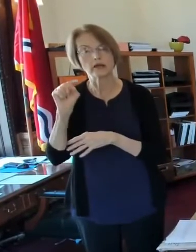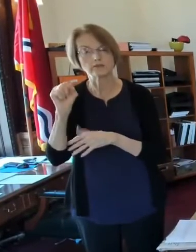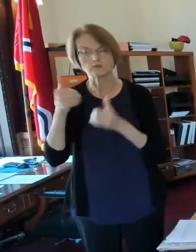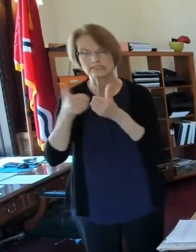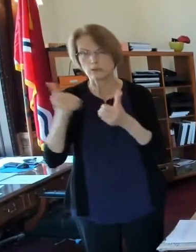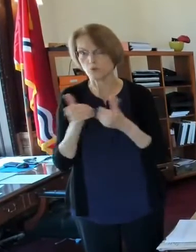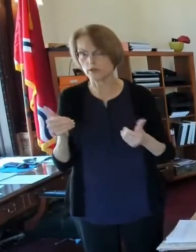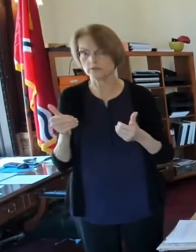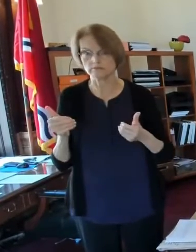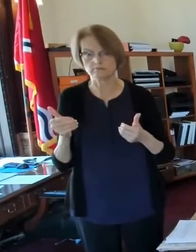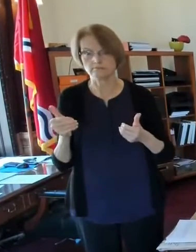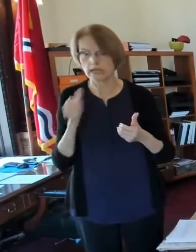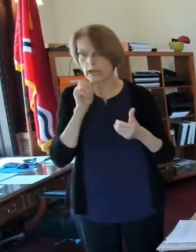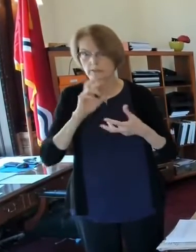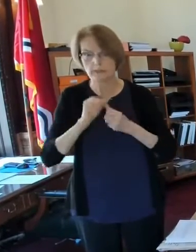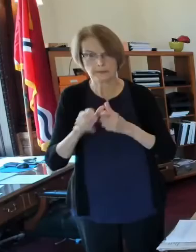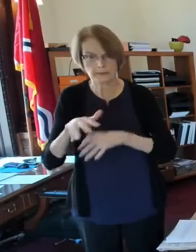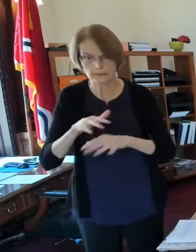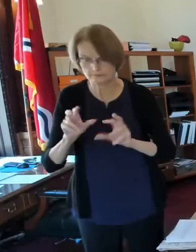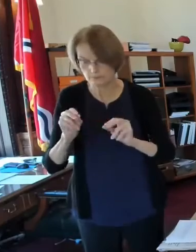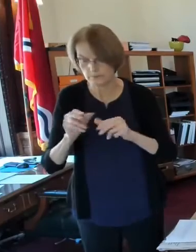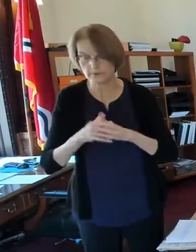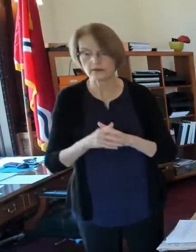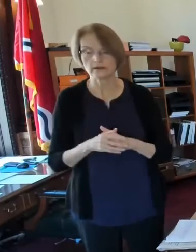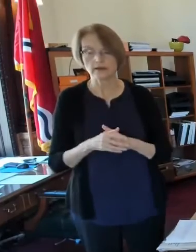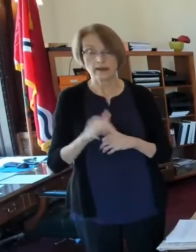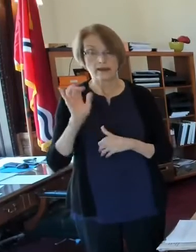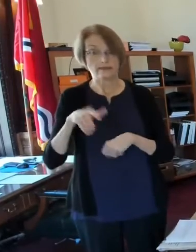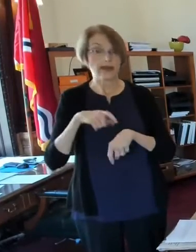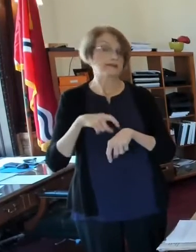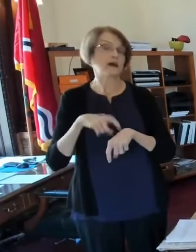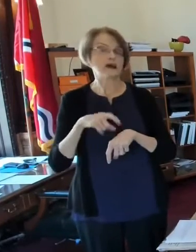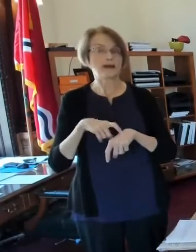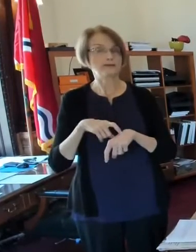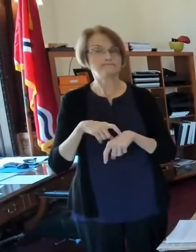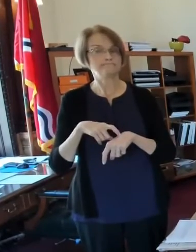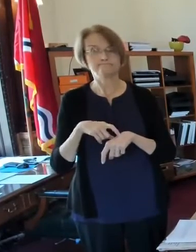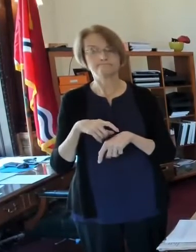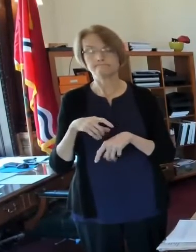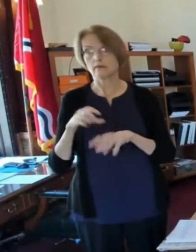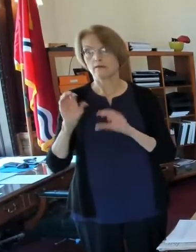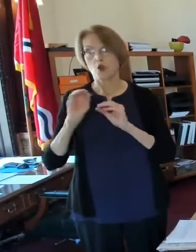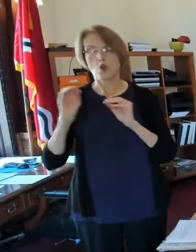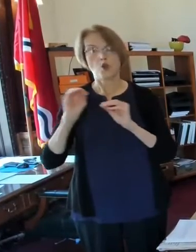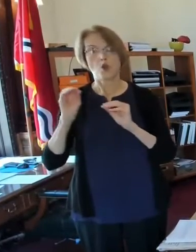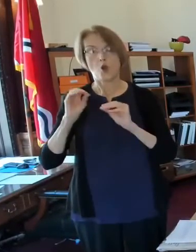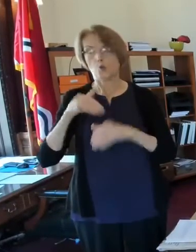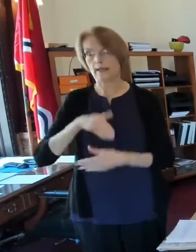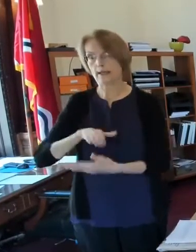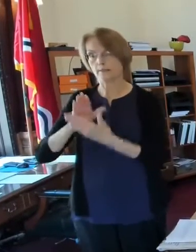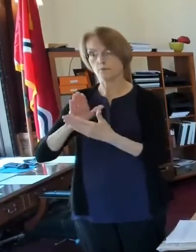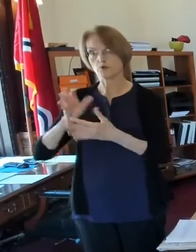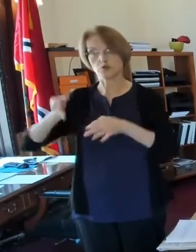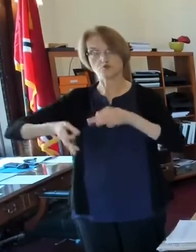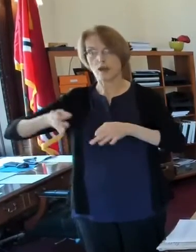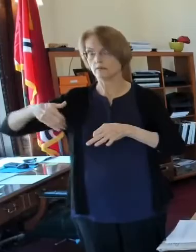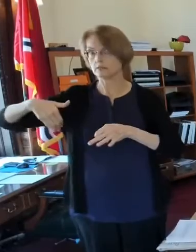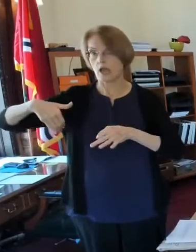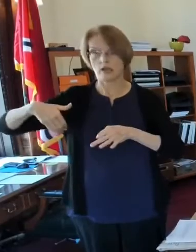And at that point in time, they had not had any in-person trials